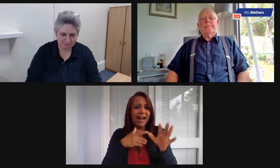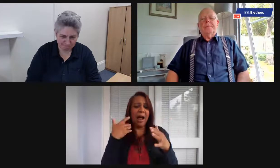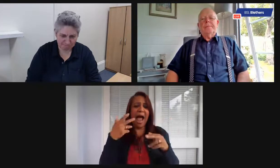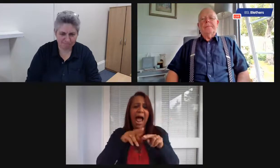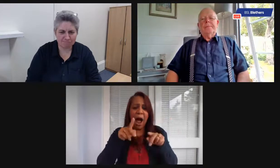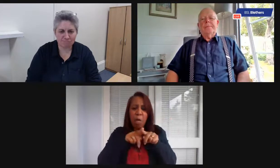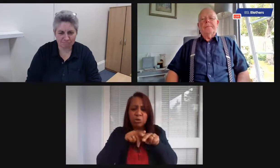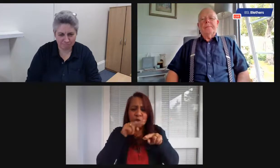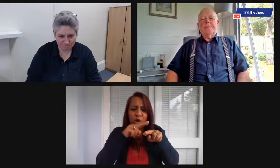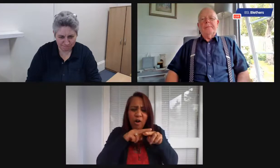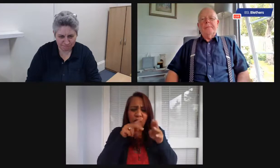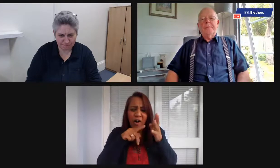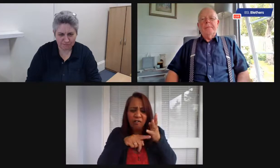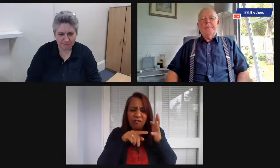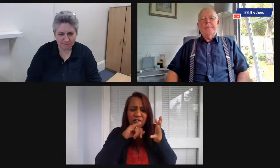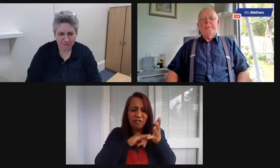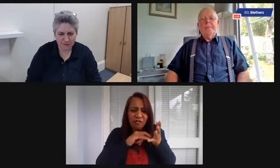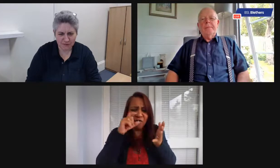see holly